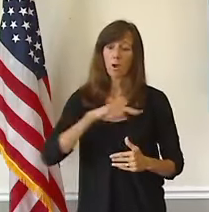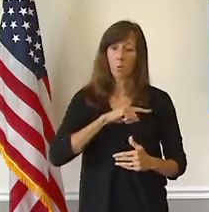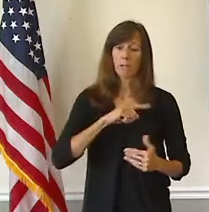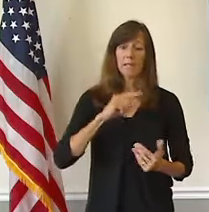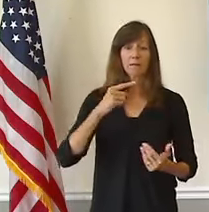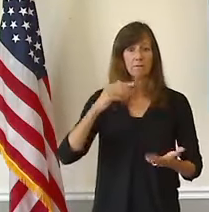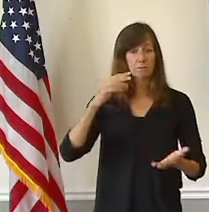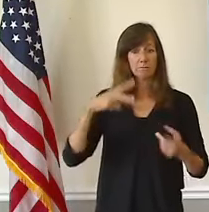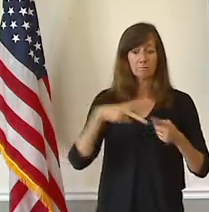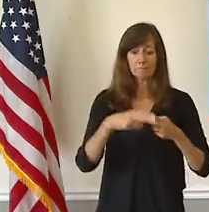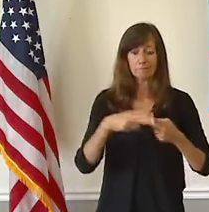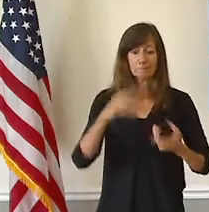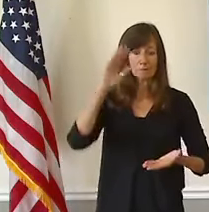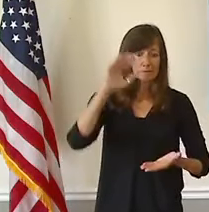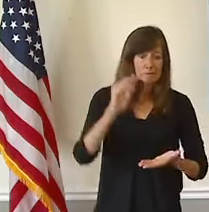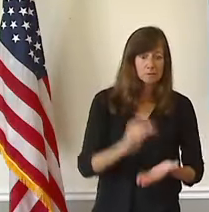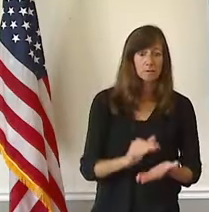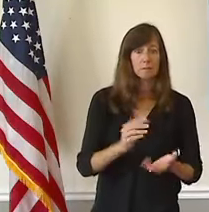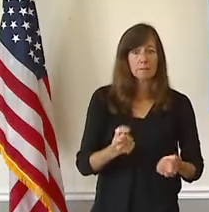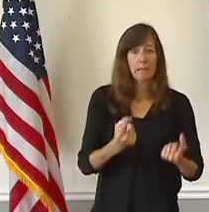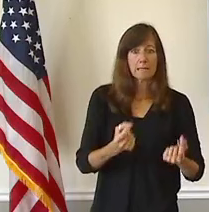have, but not enough to overcome that. That is a